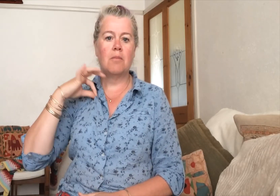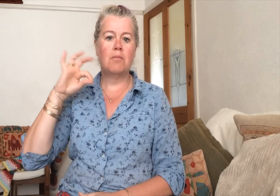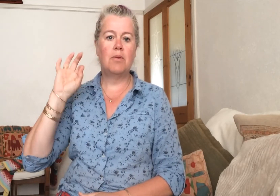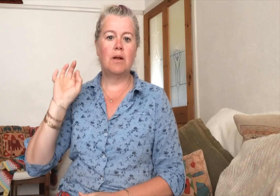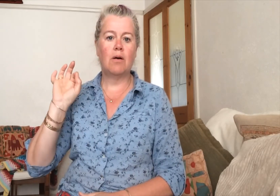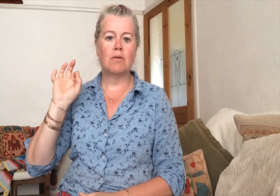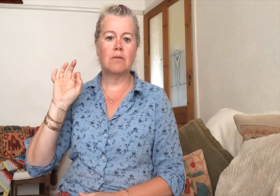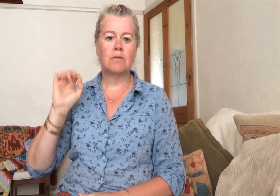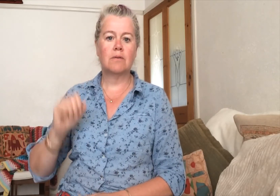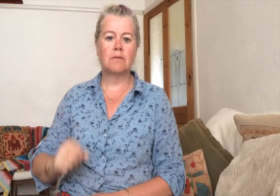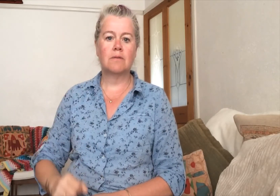blanc,